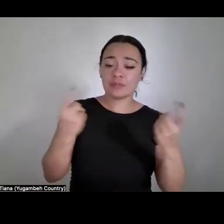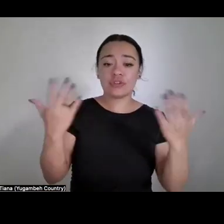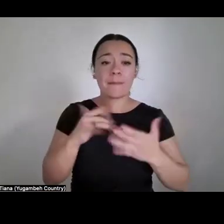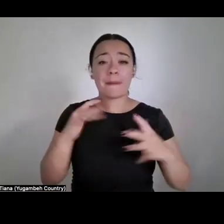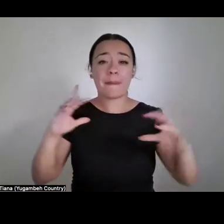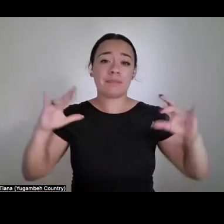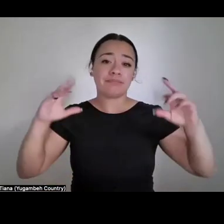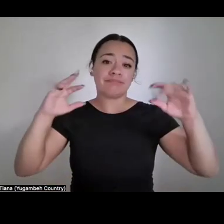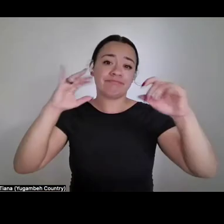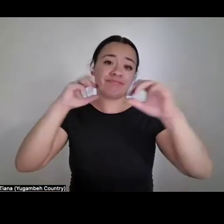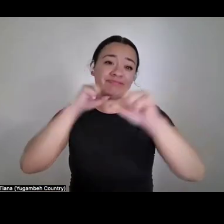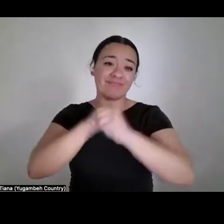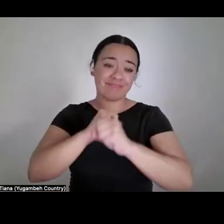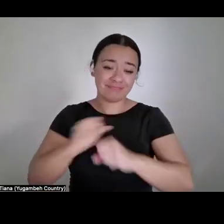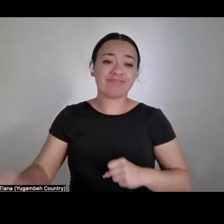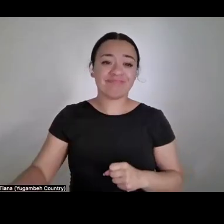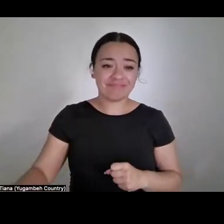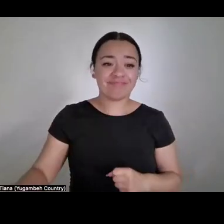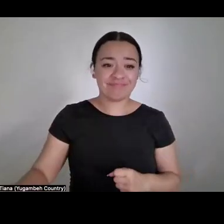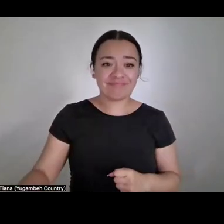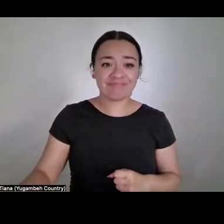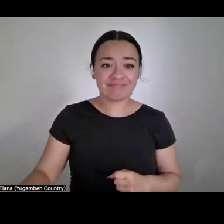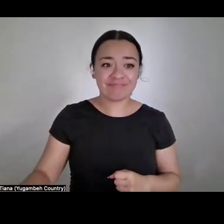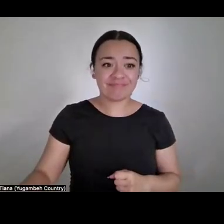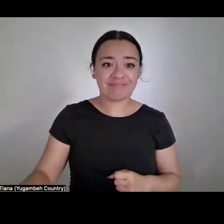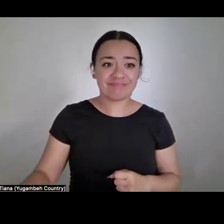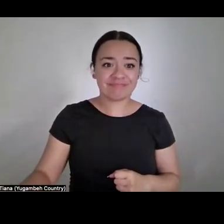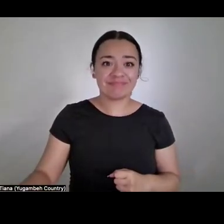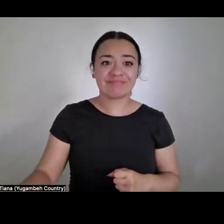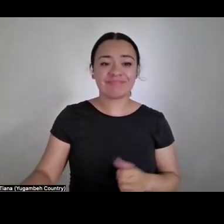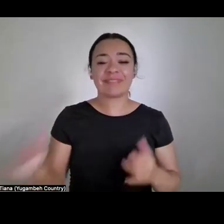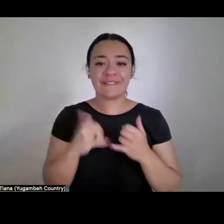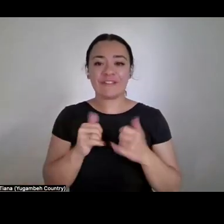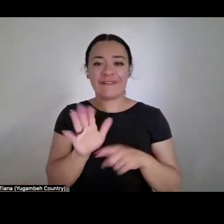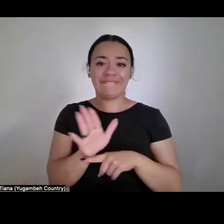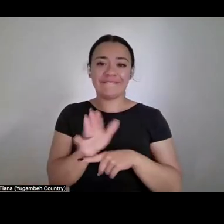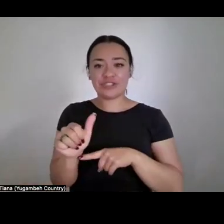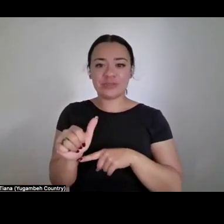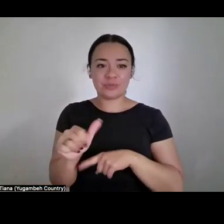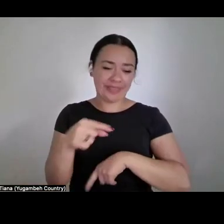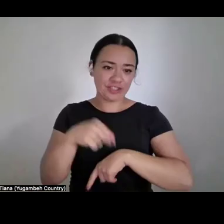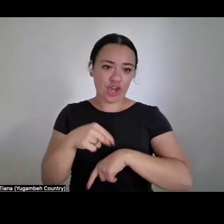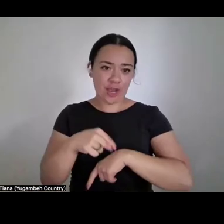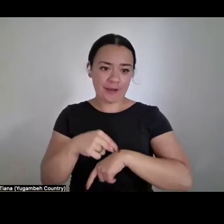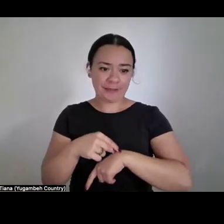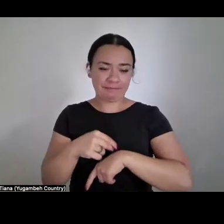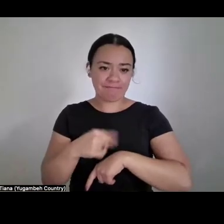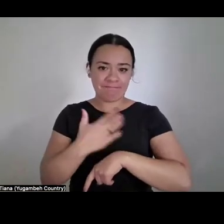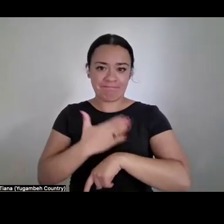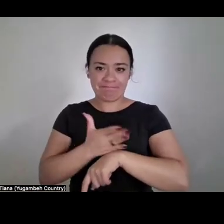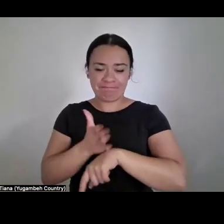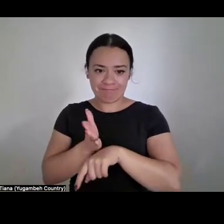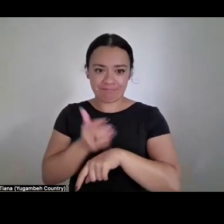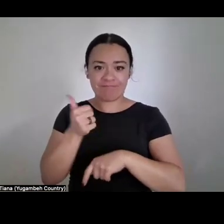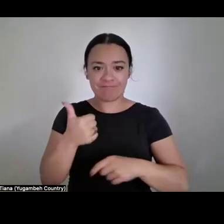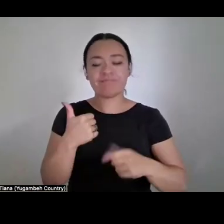wrap up everyone's evening. Great. That's been very efficient, everybody. Thank you. Yeah, again, just echoing